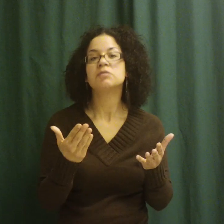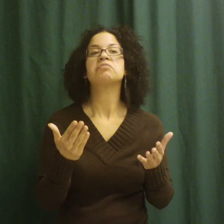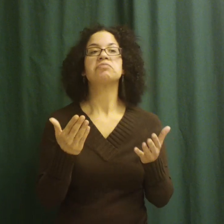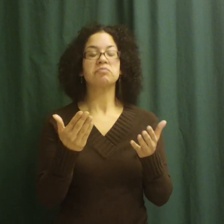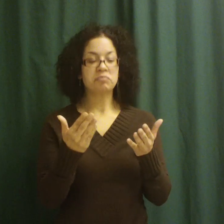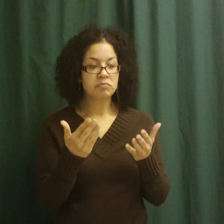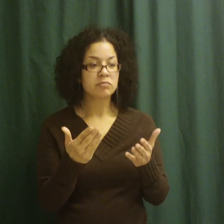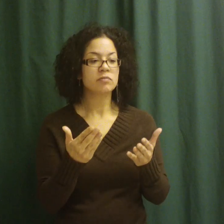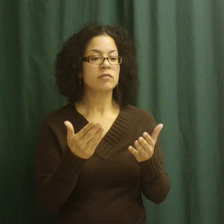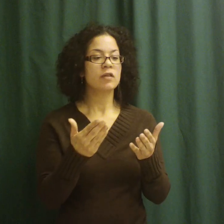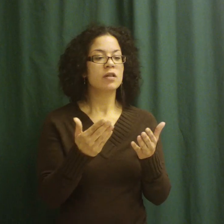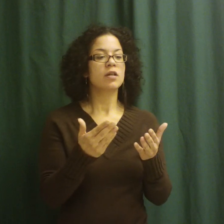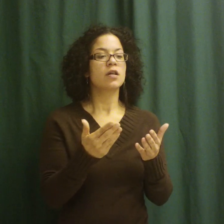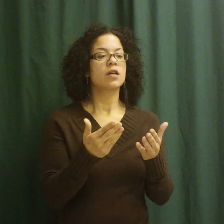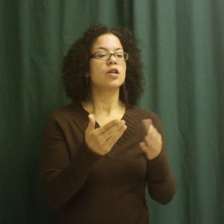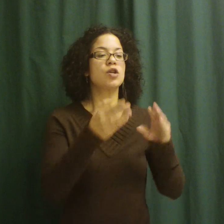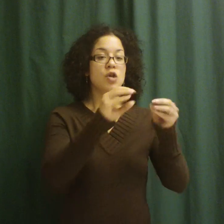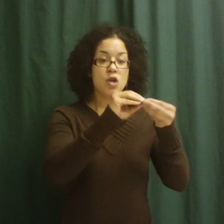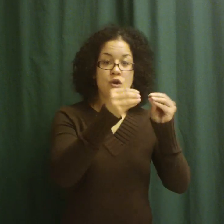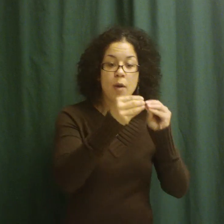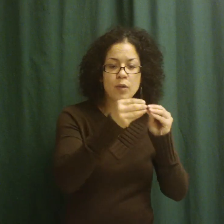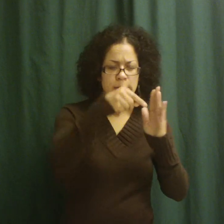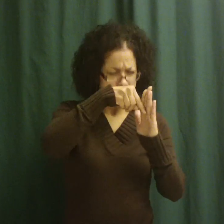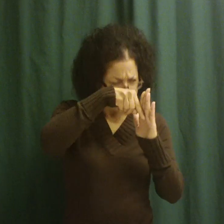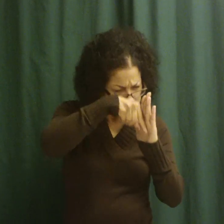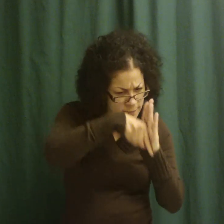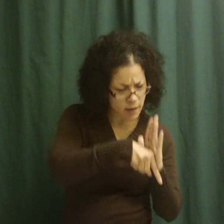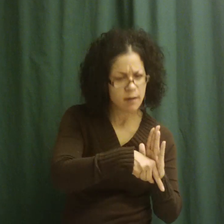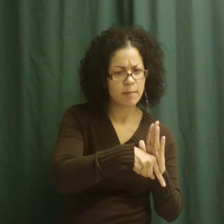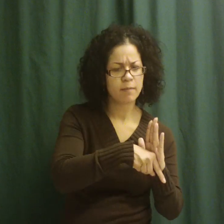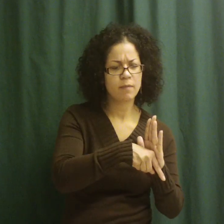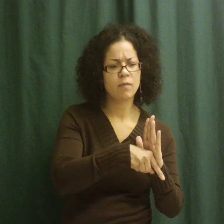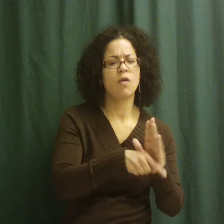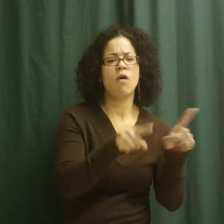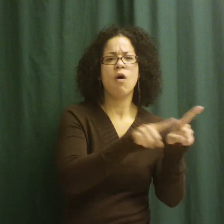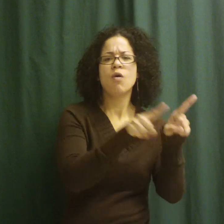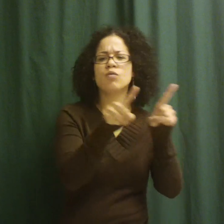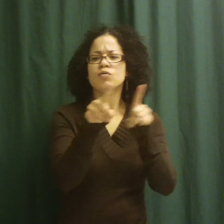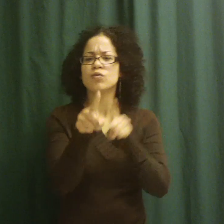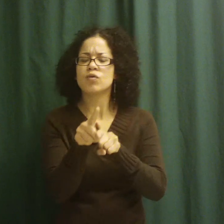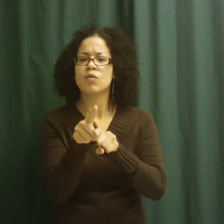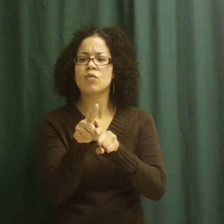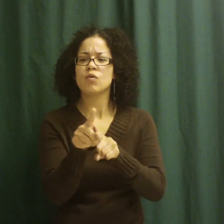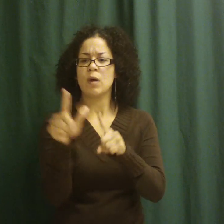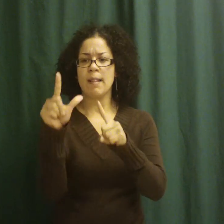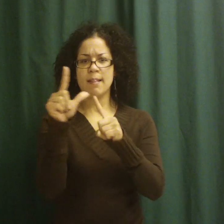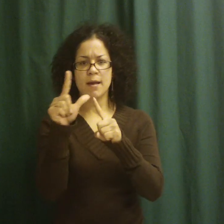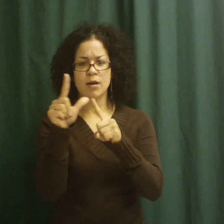numbers and the use of letters to act as symbols representing numbers.